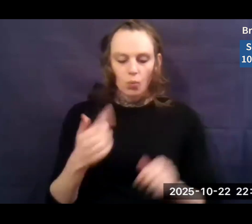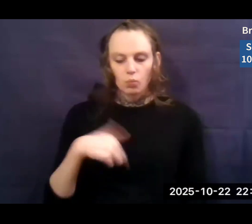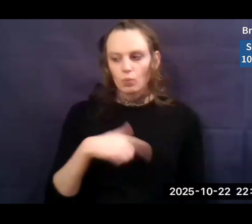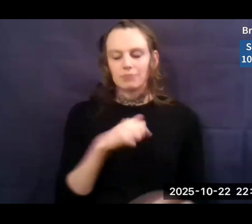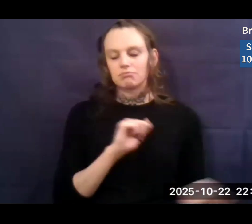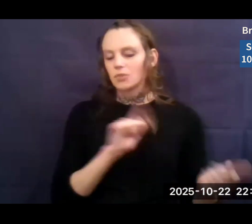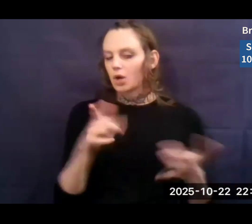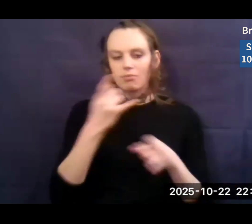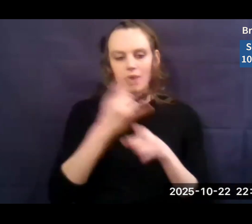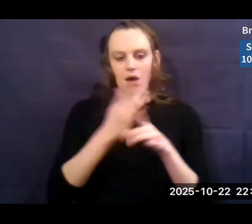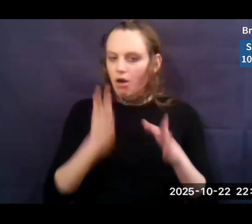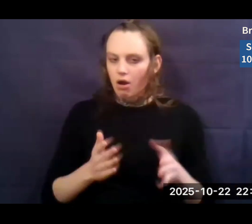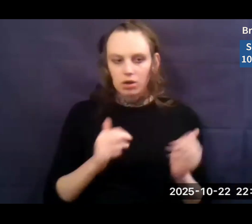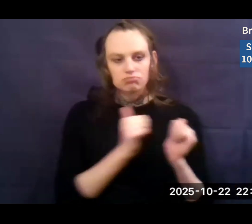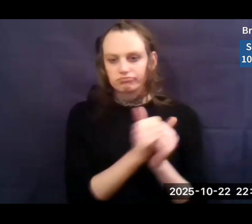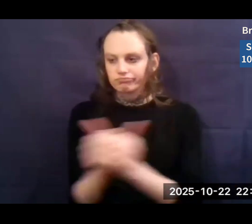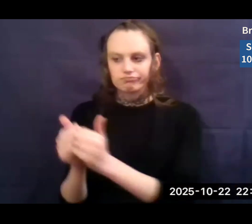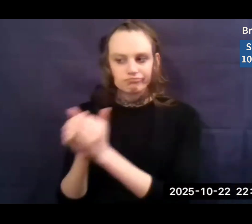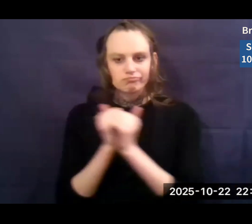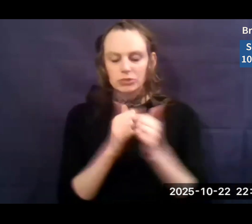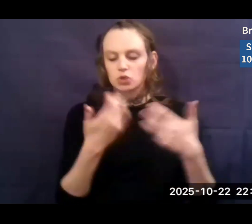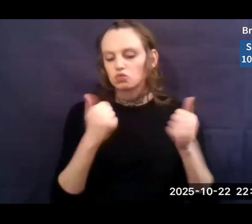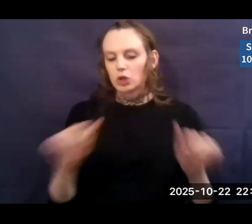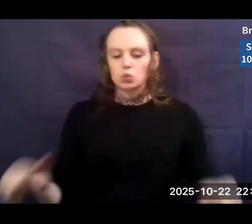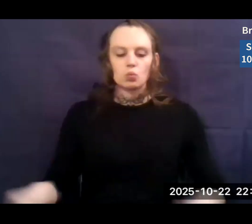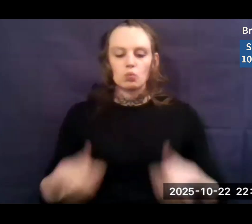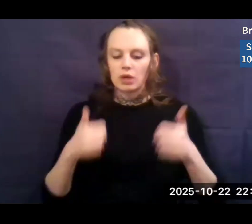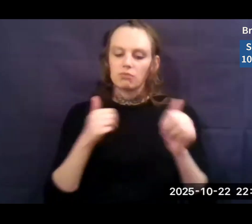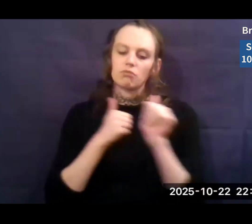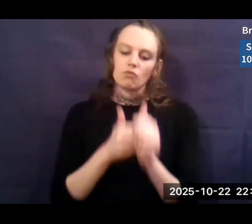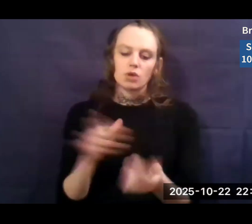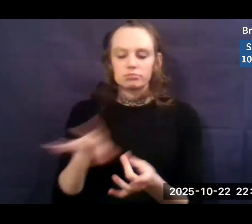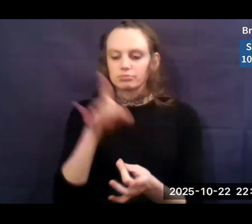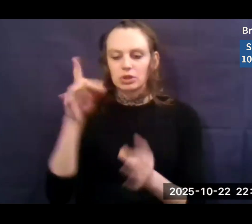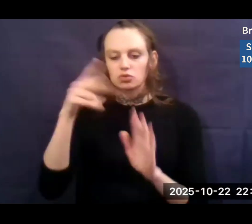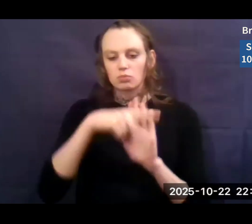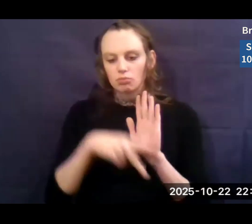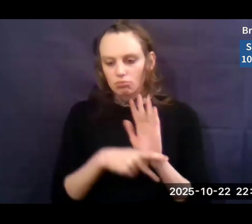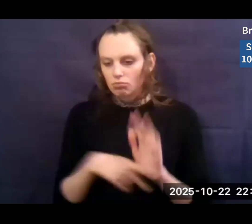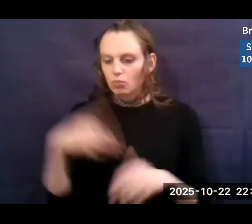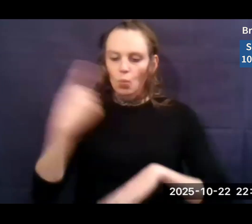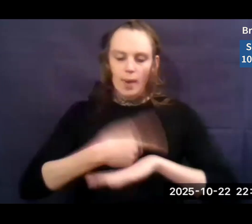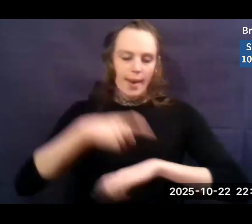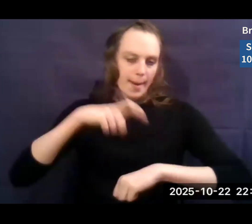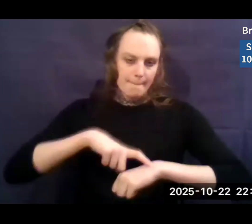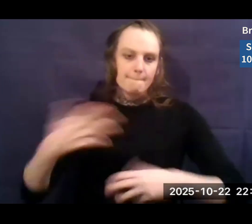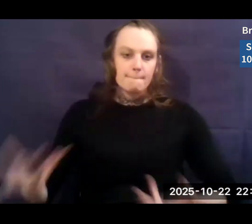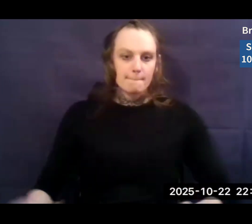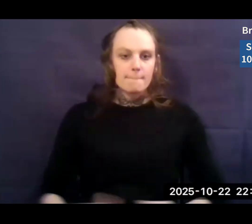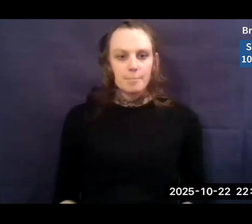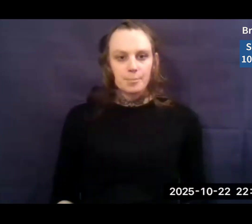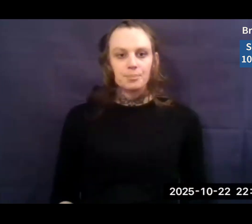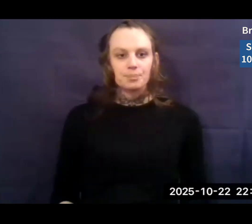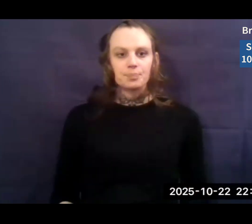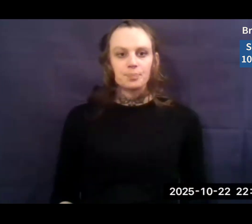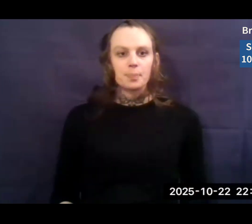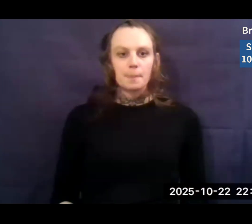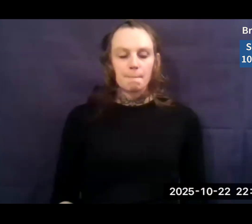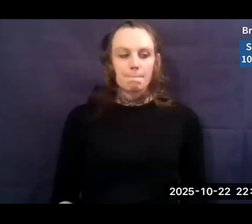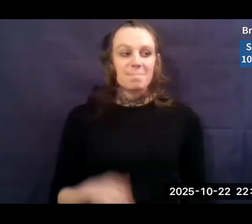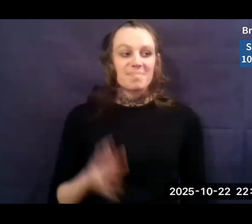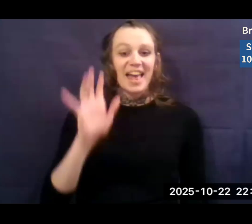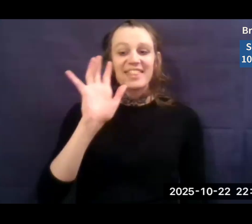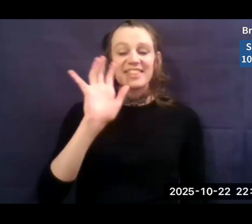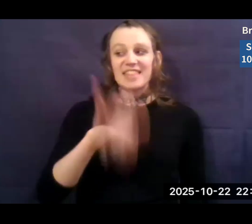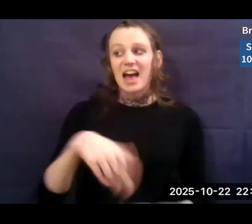alcoholics coming in here trying to live by spiritual principles one day at a time. And um and that's really what